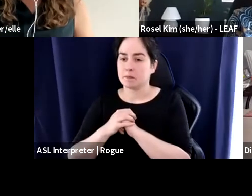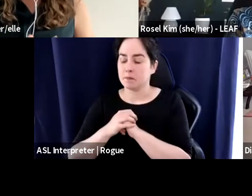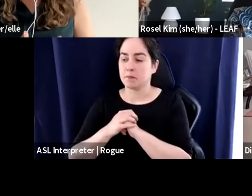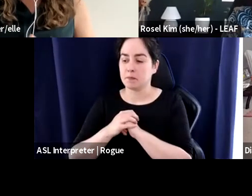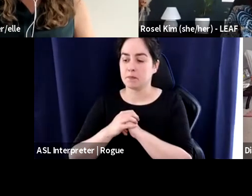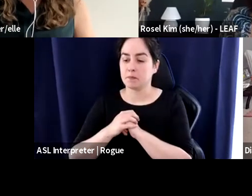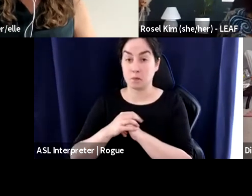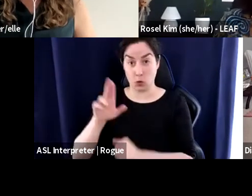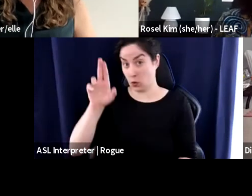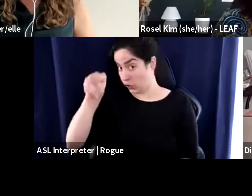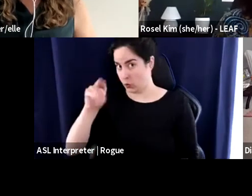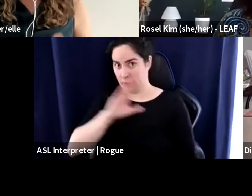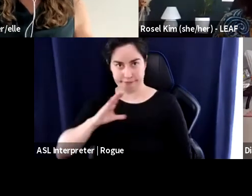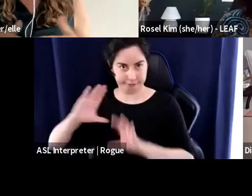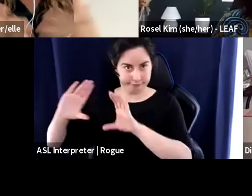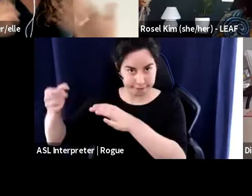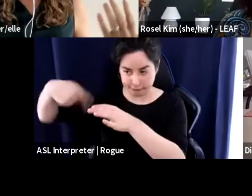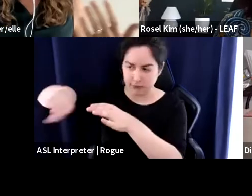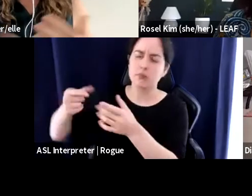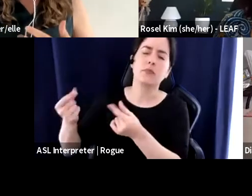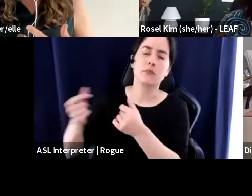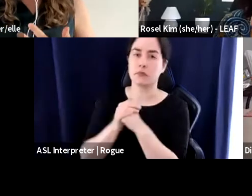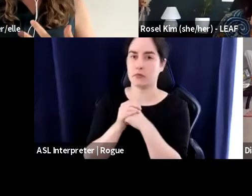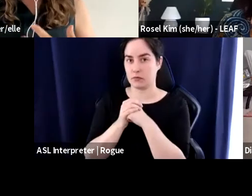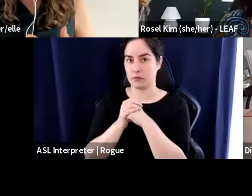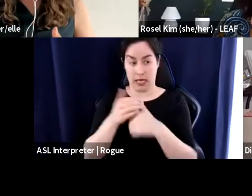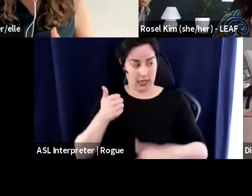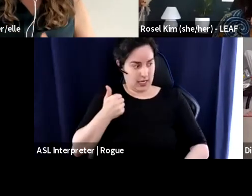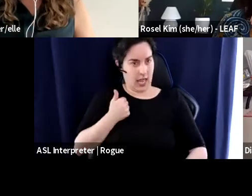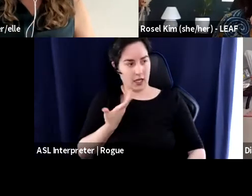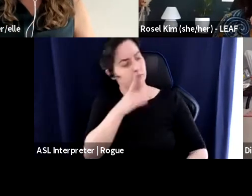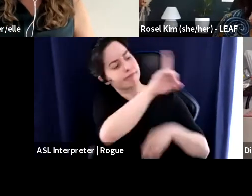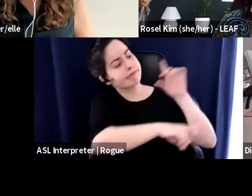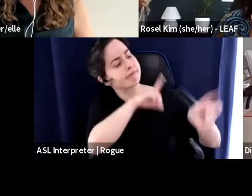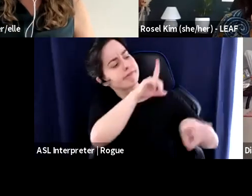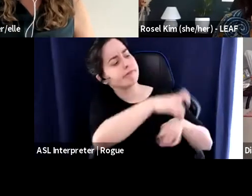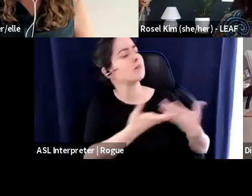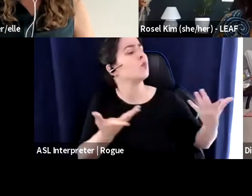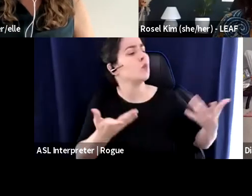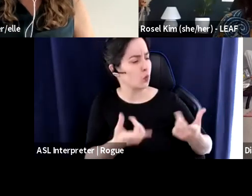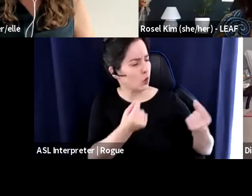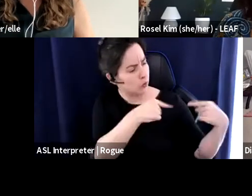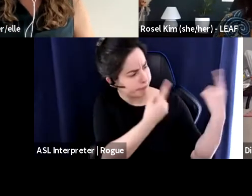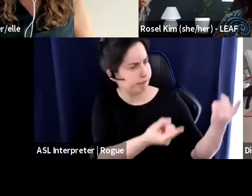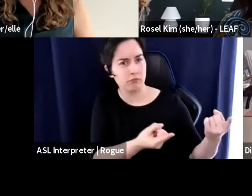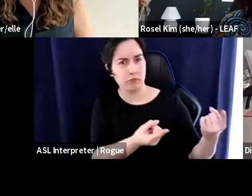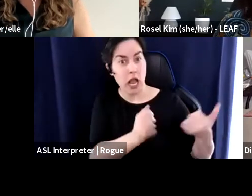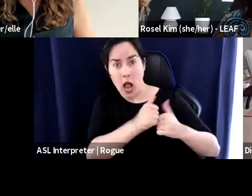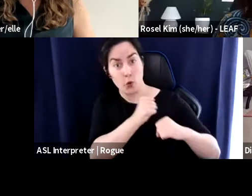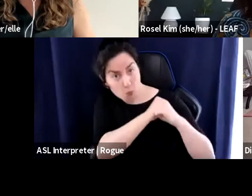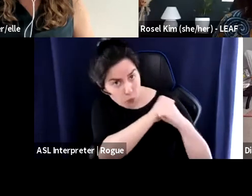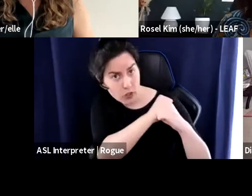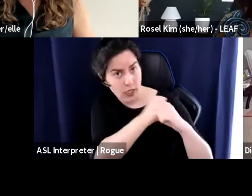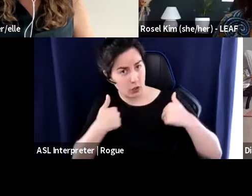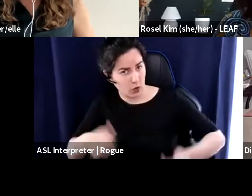UN committee does is it asks Canada a series of questions about what it's doing to promote and protect human rights for people